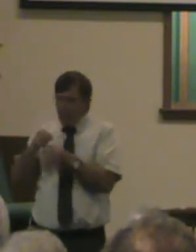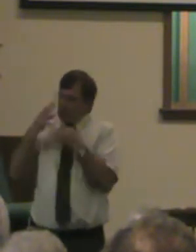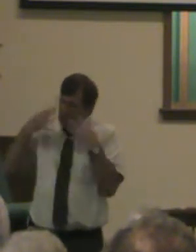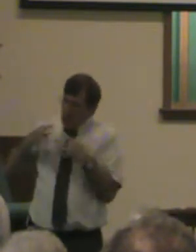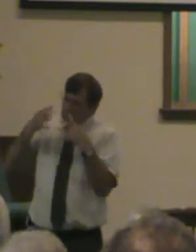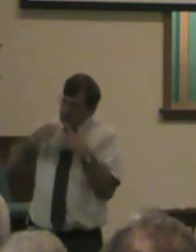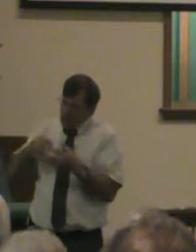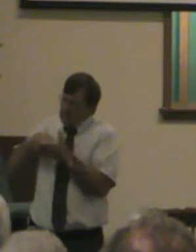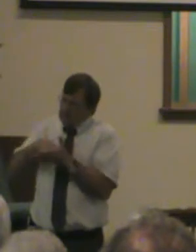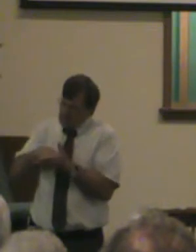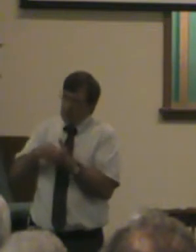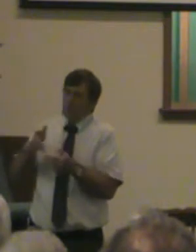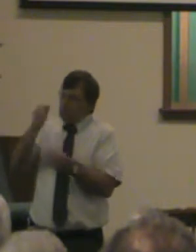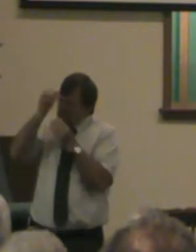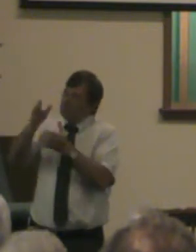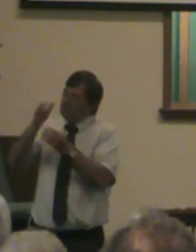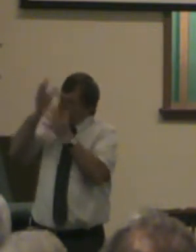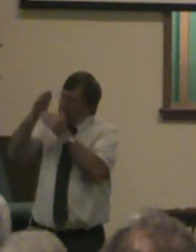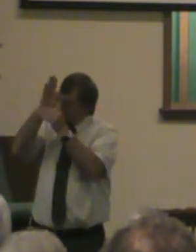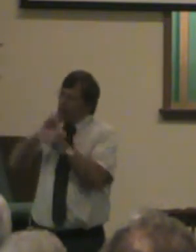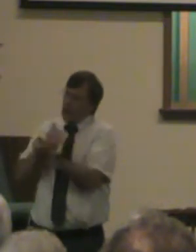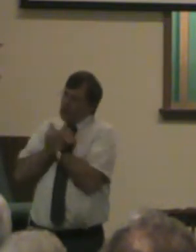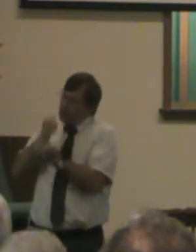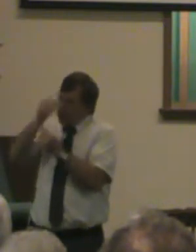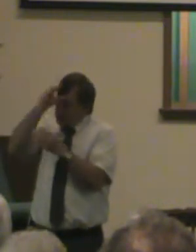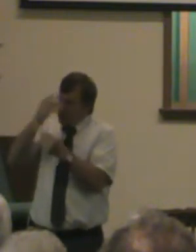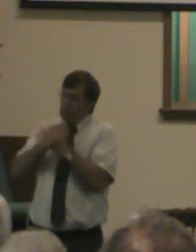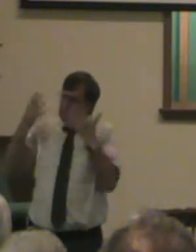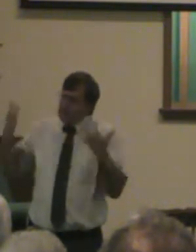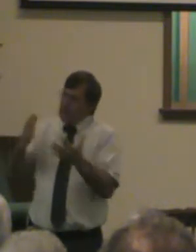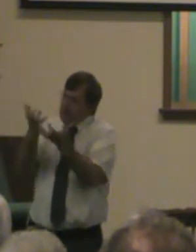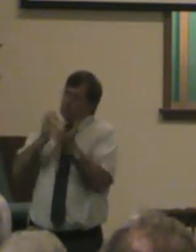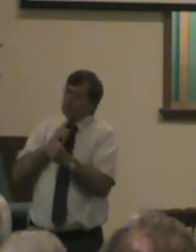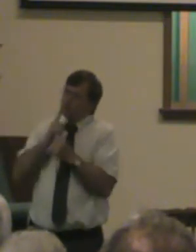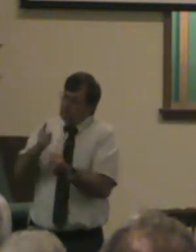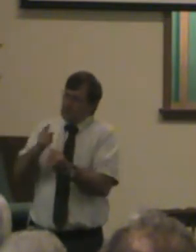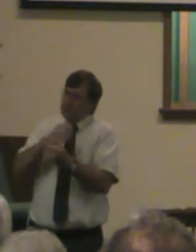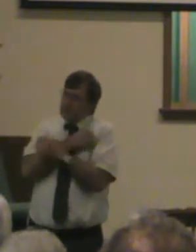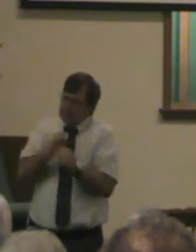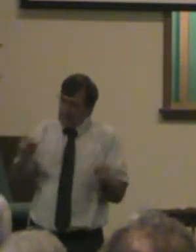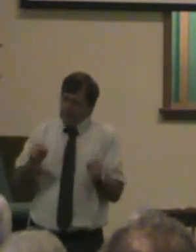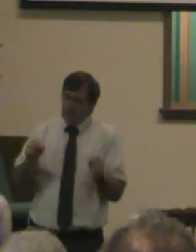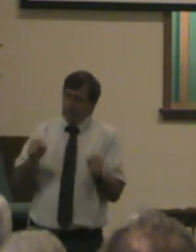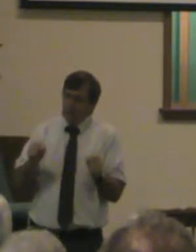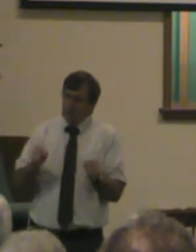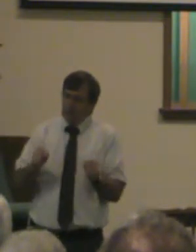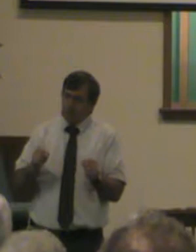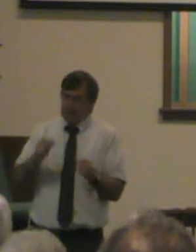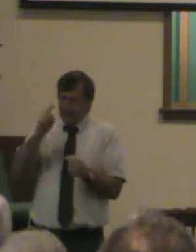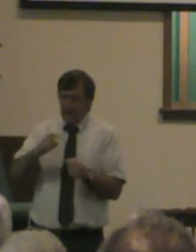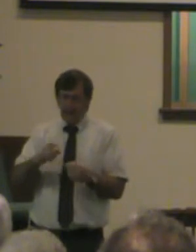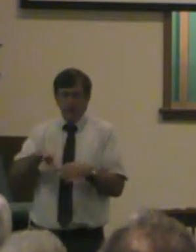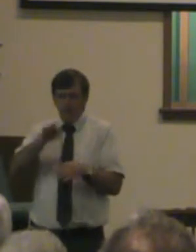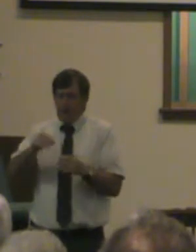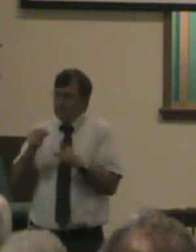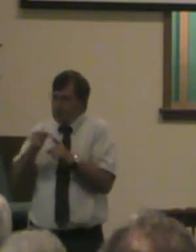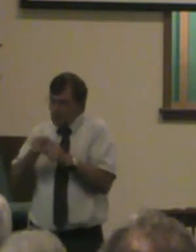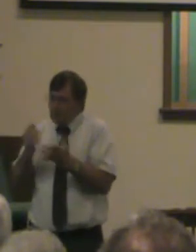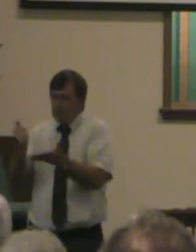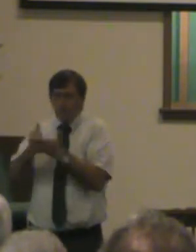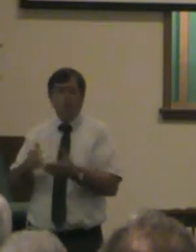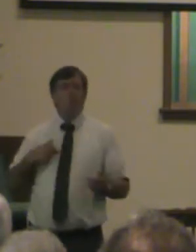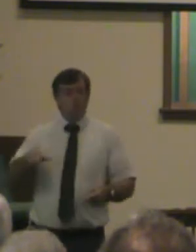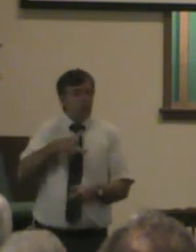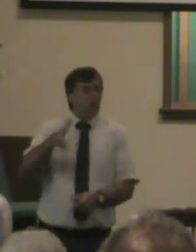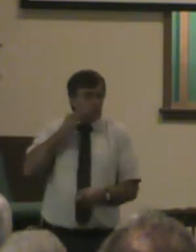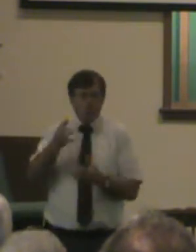crying, and we heard you say, Father God, I love my boys so much, I want to make sure they're saved. I need to find the words to say, Mom, we heard you